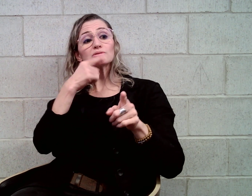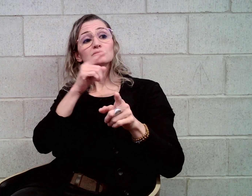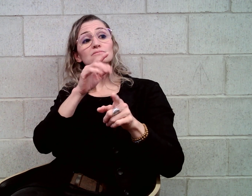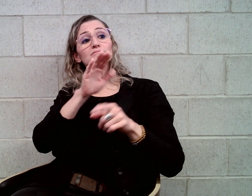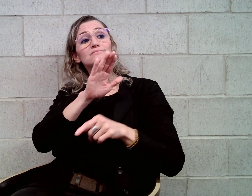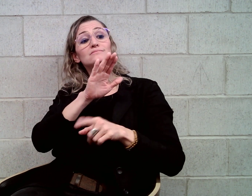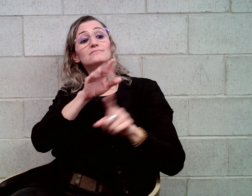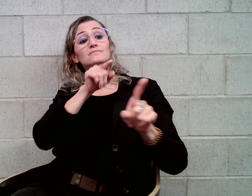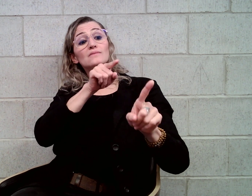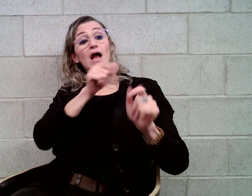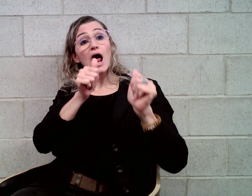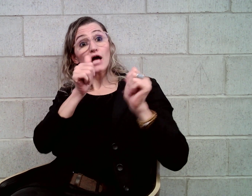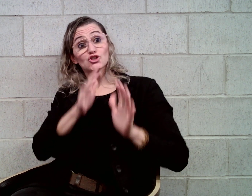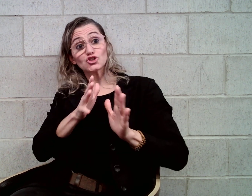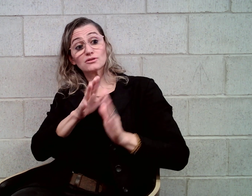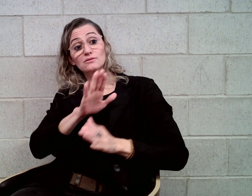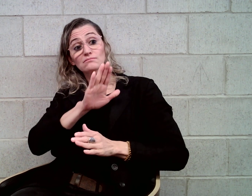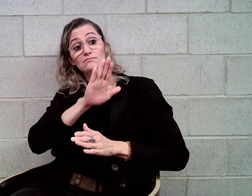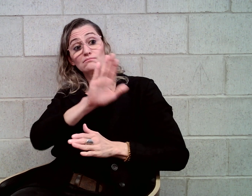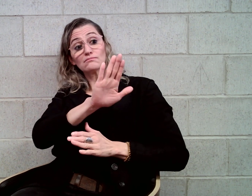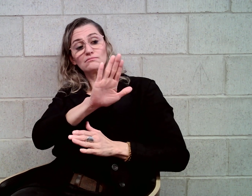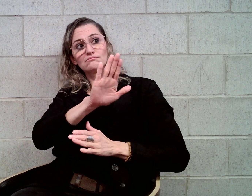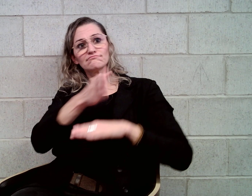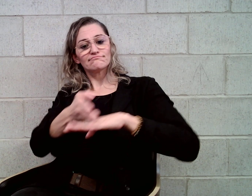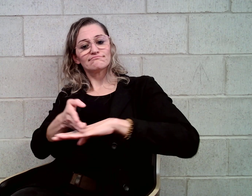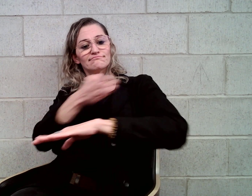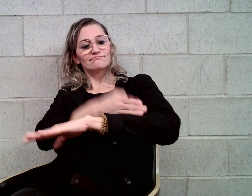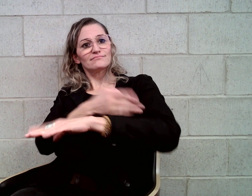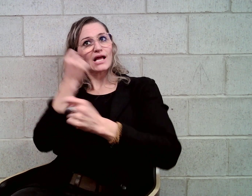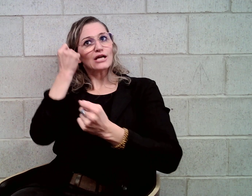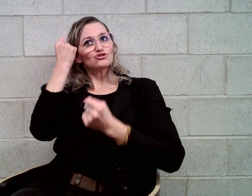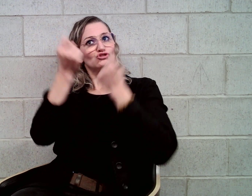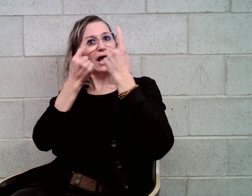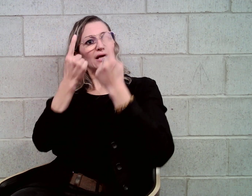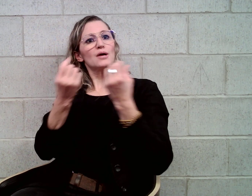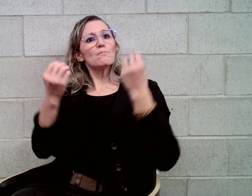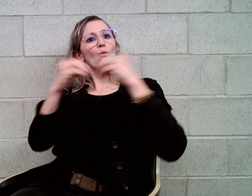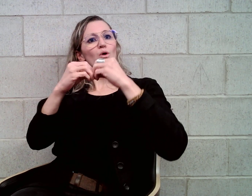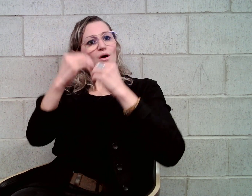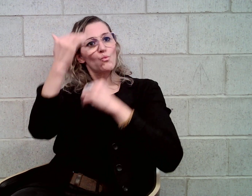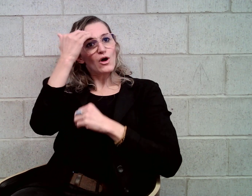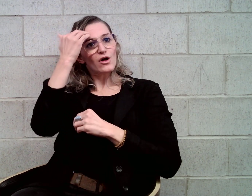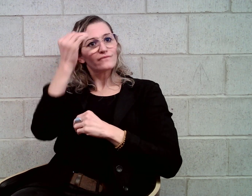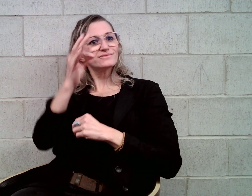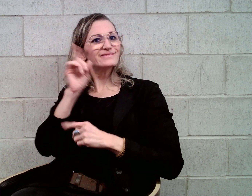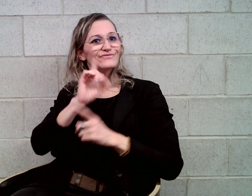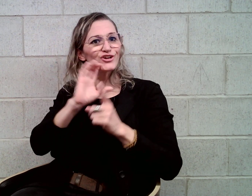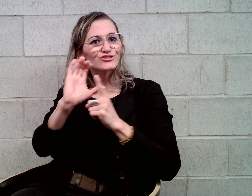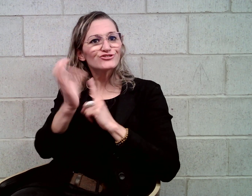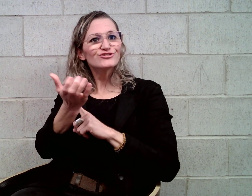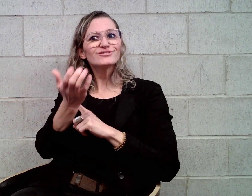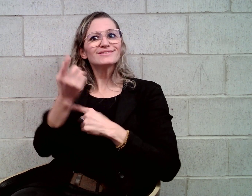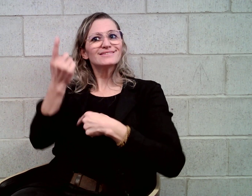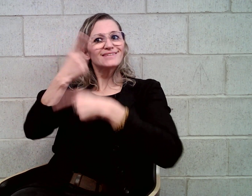of the translation. So the hearing cast, I think, were more aware